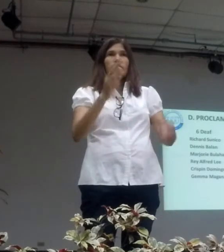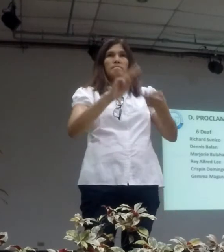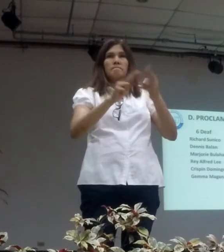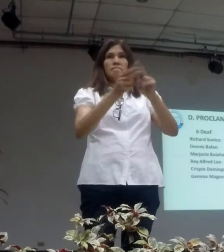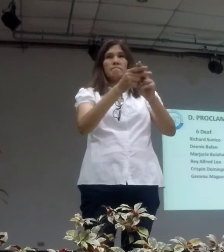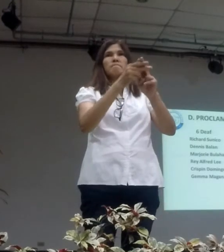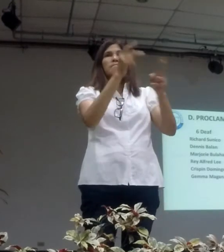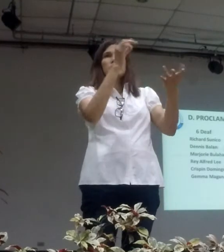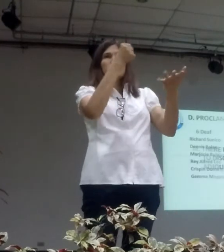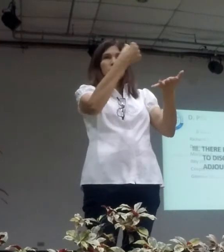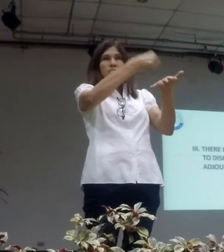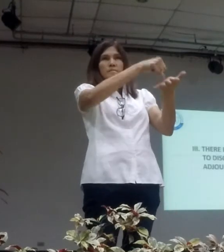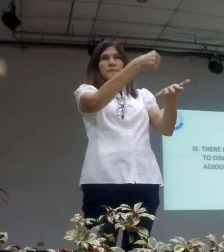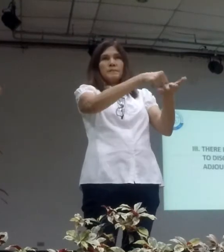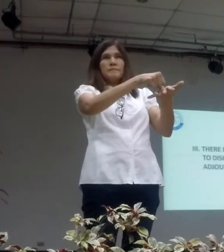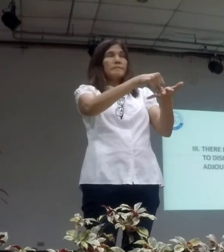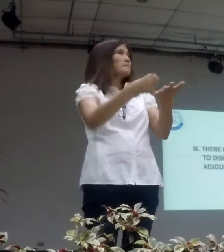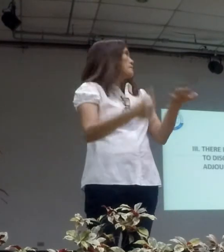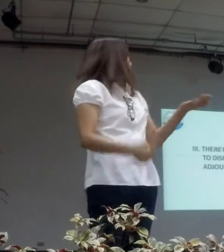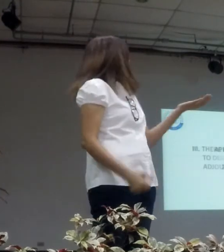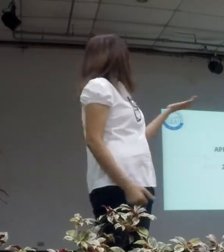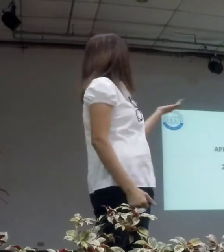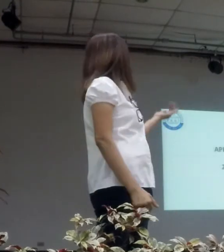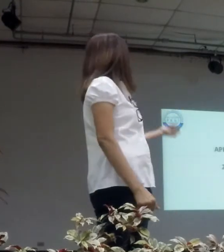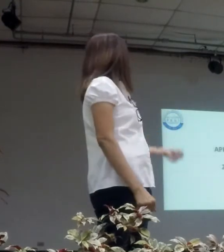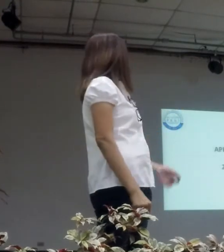votes. Richard Sunigo,